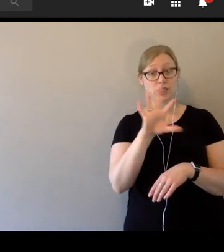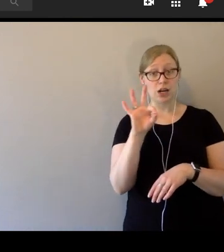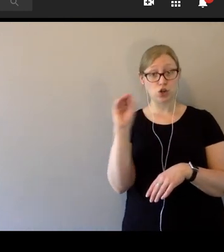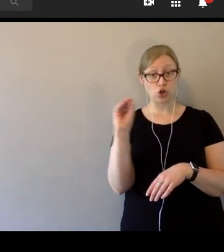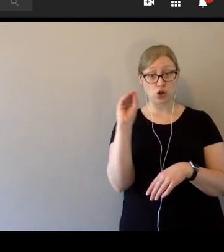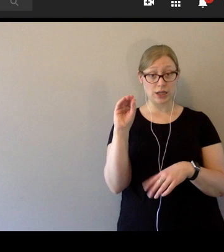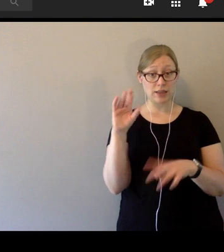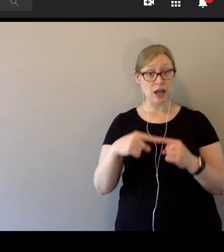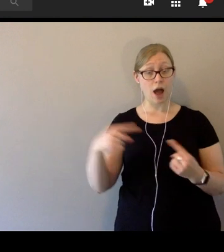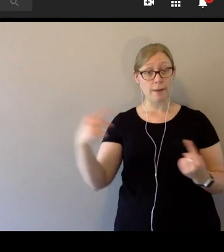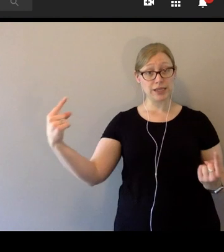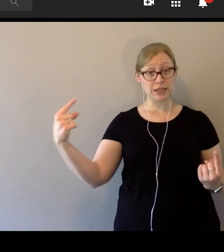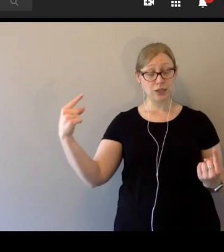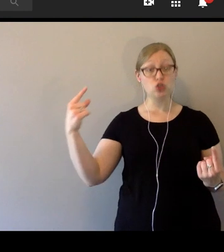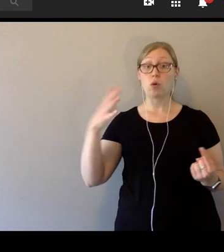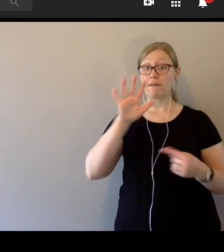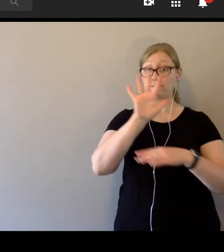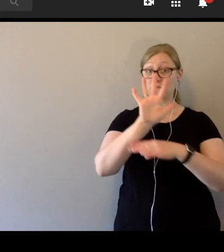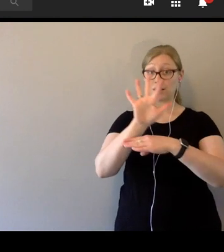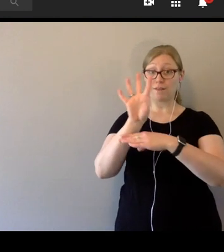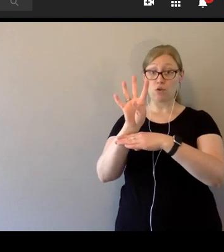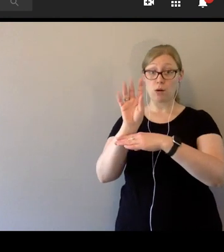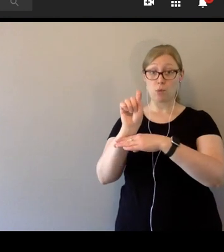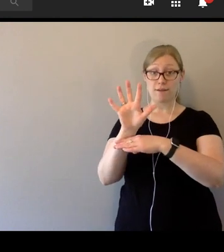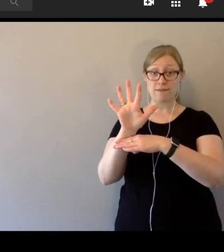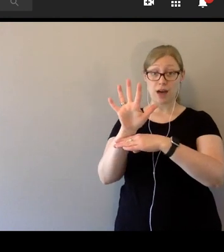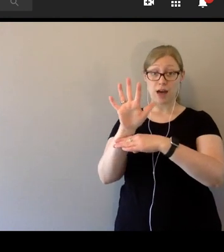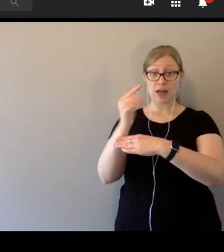is opposite, which is 54.5,